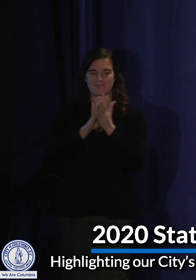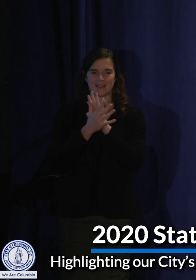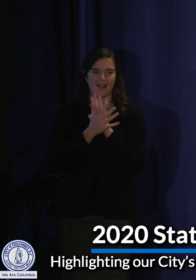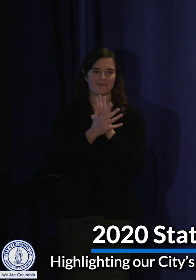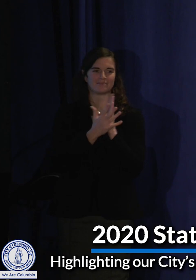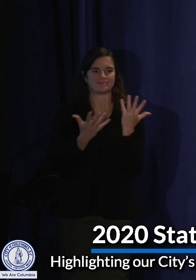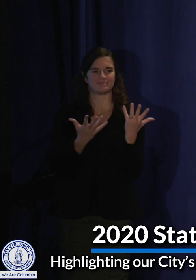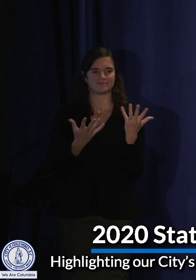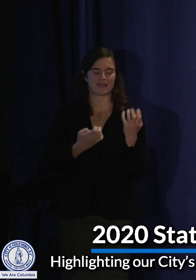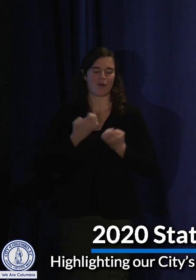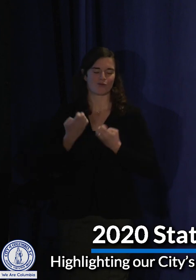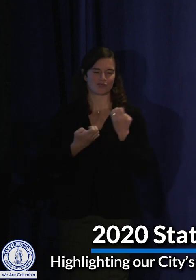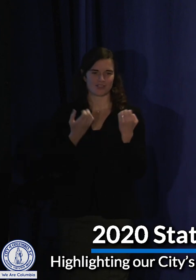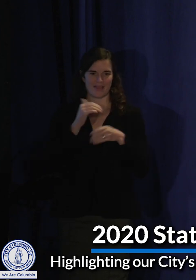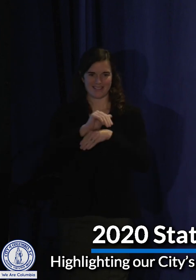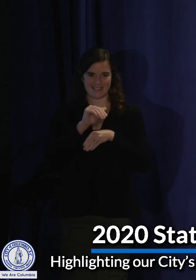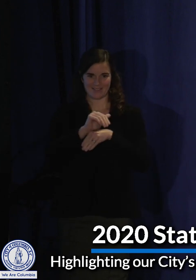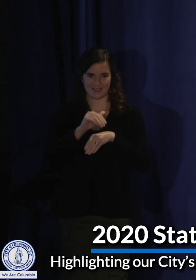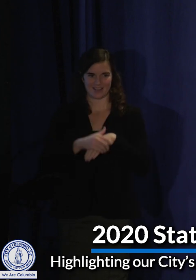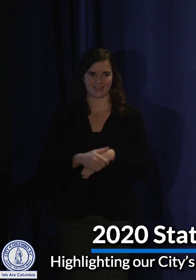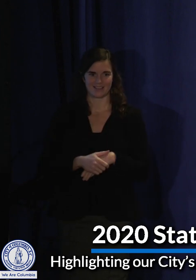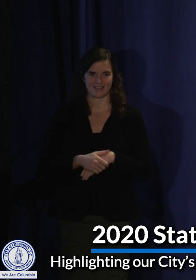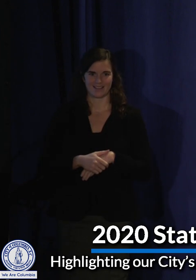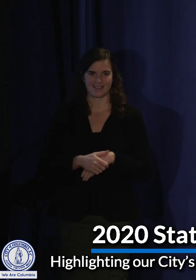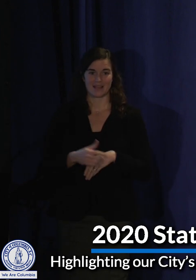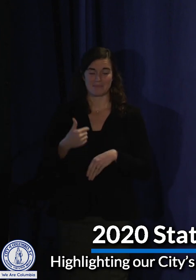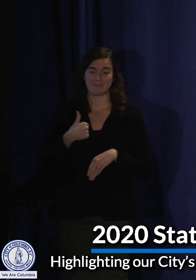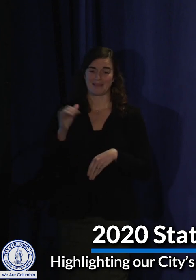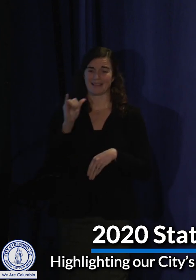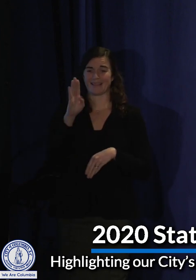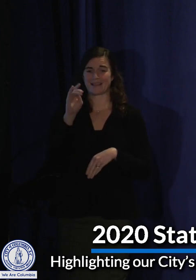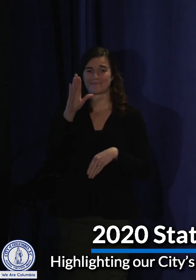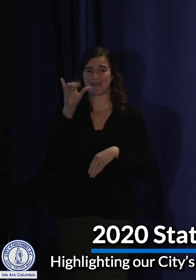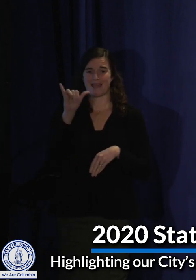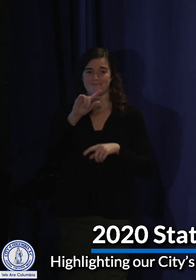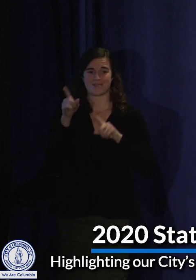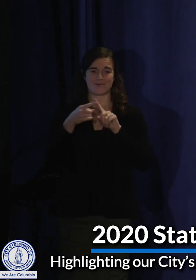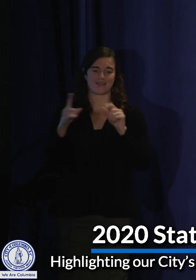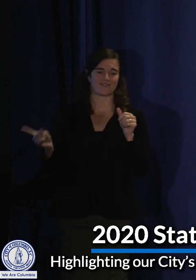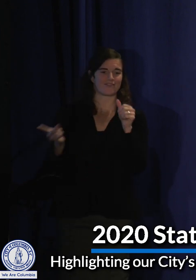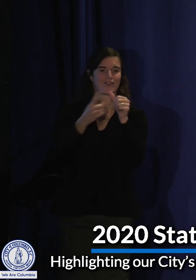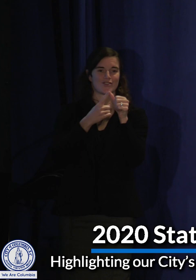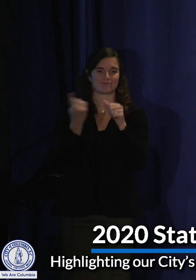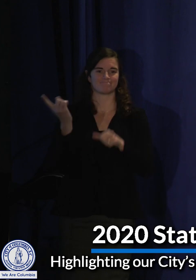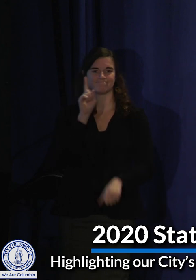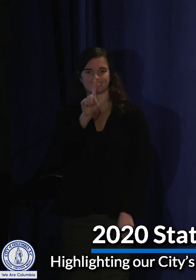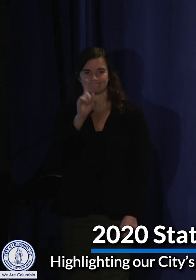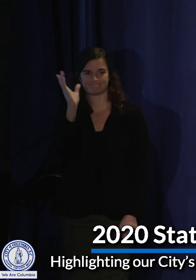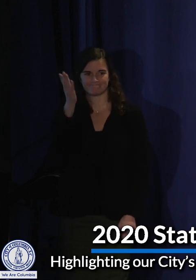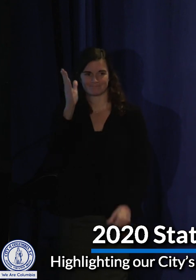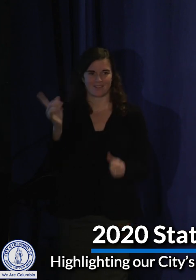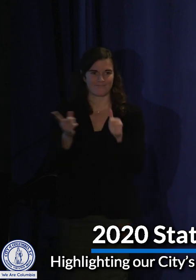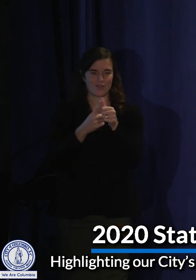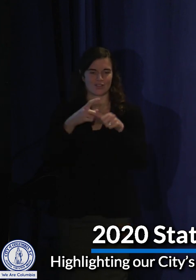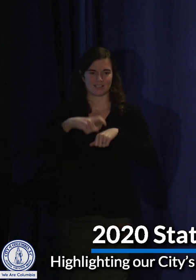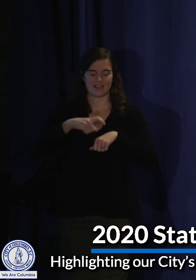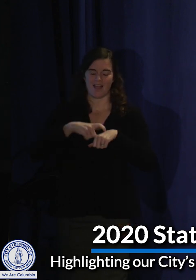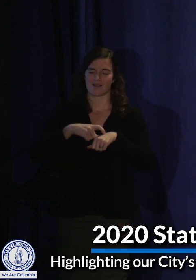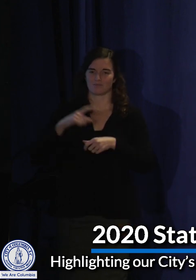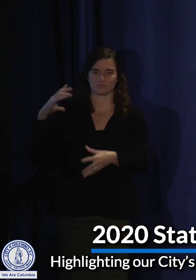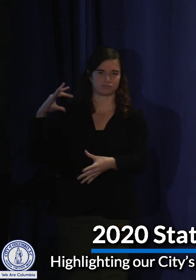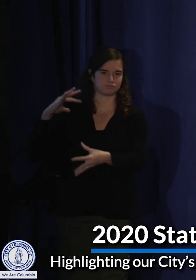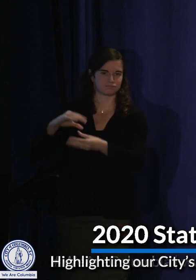this evening. I was a baby when this first started. It has been an